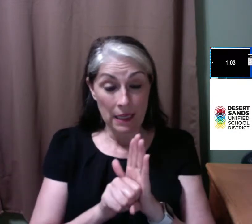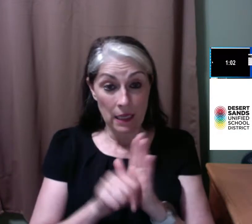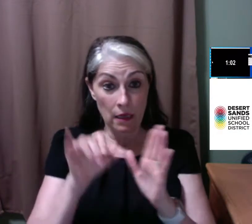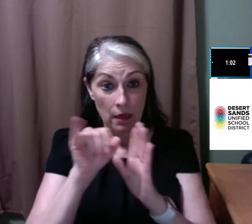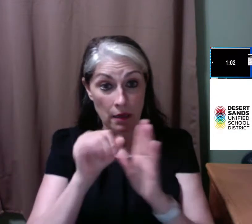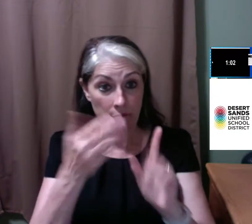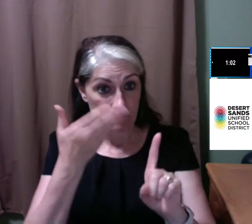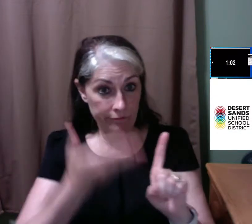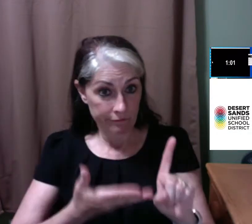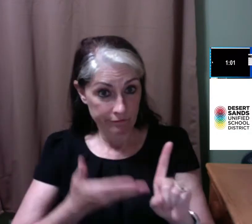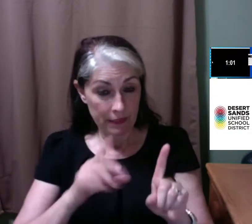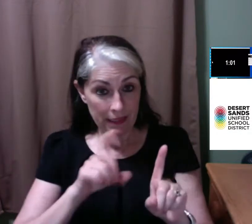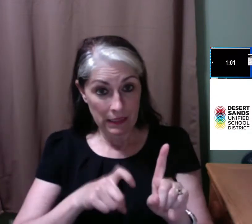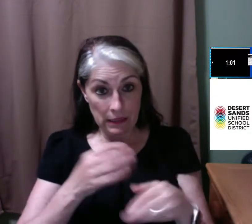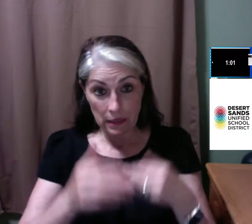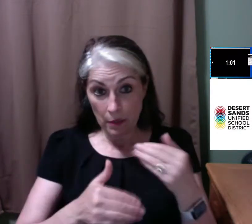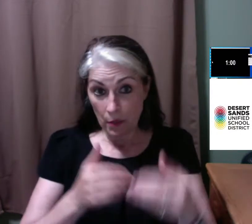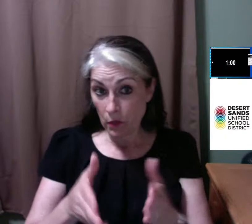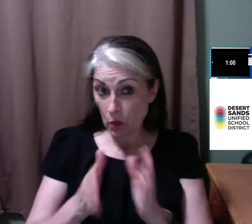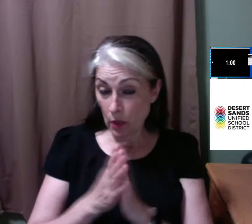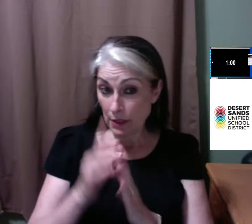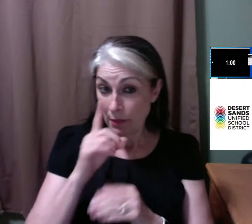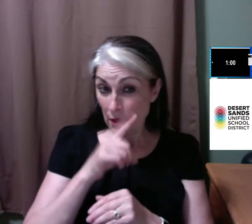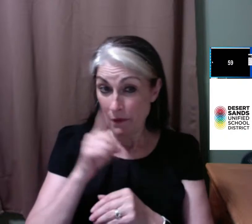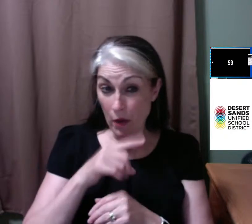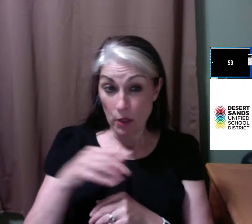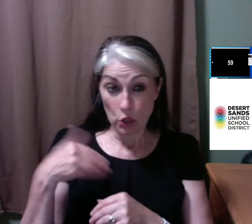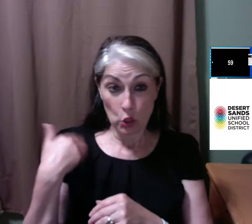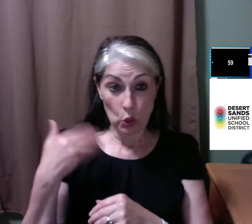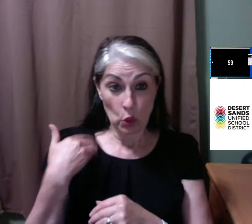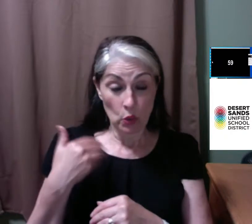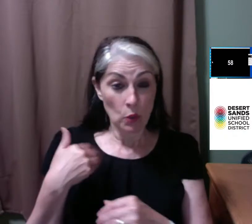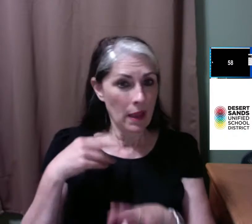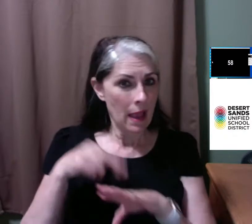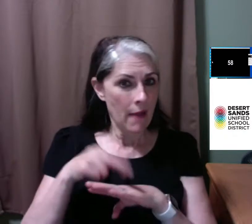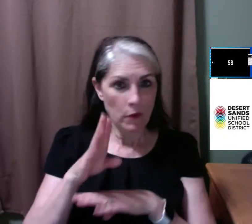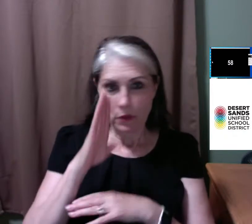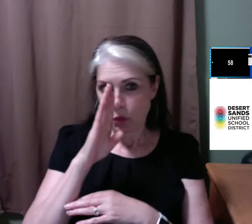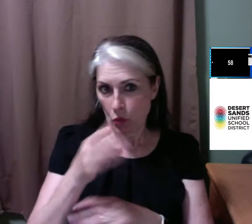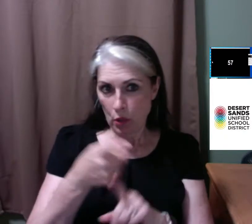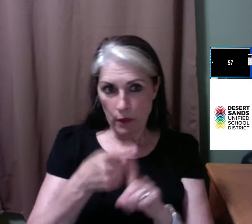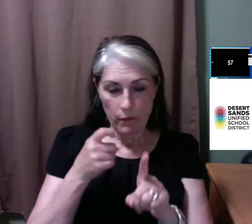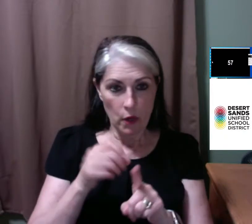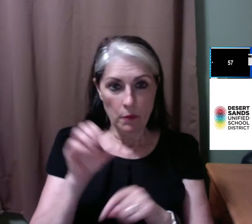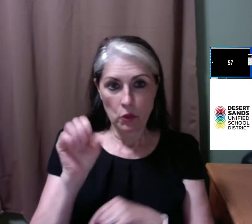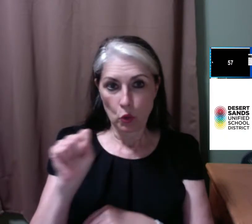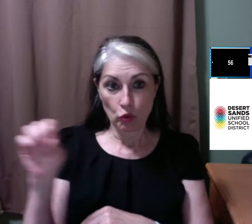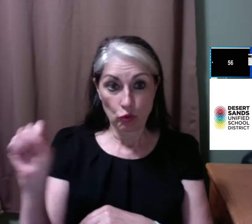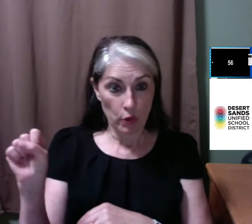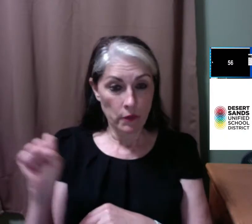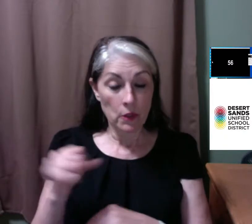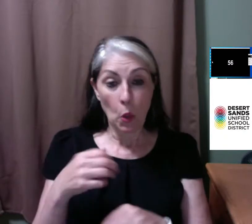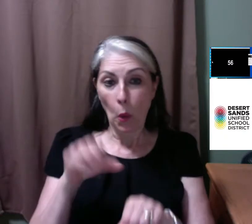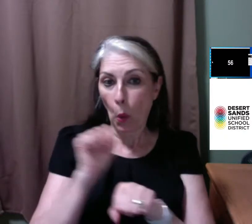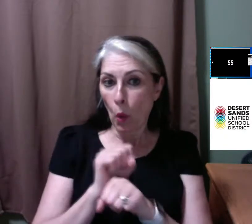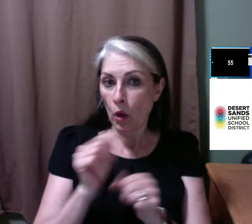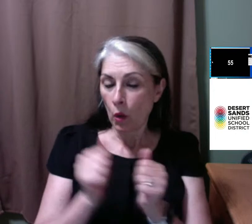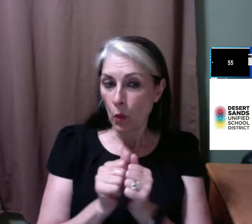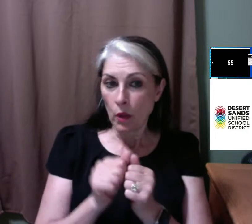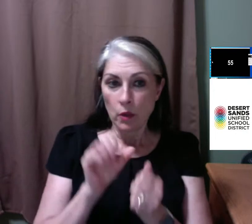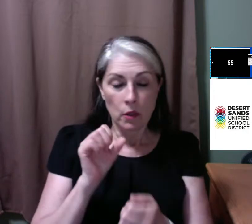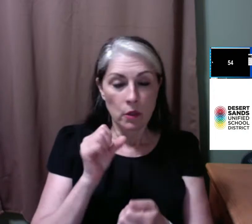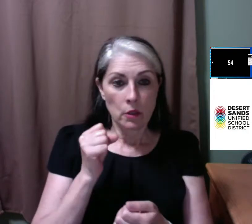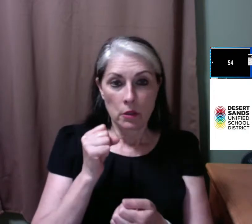progress. You asked about the foster youth. We receive referrals directly from social services. We work with the social